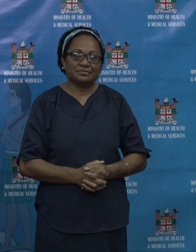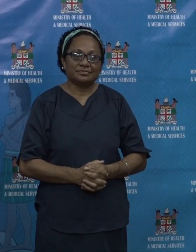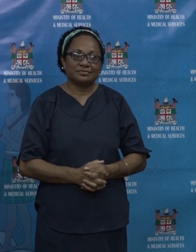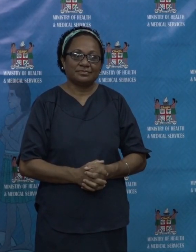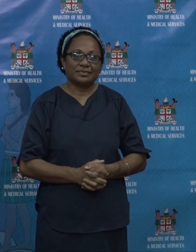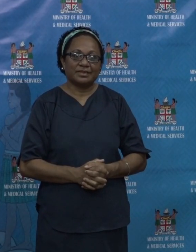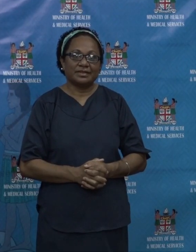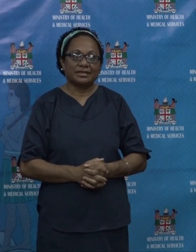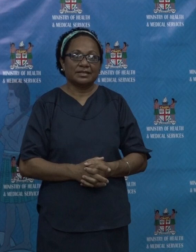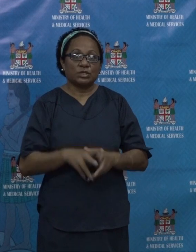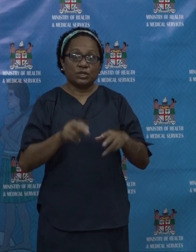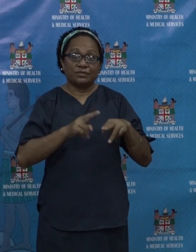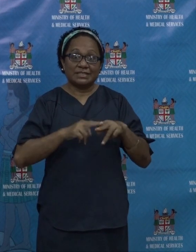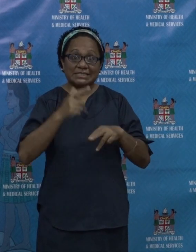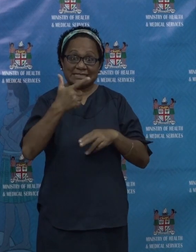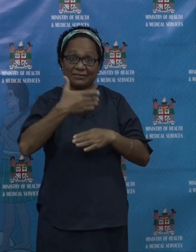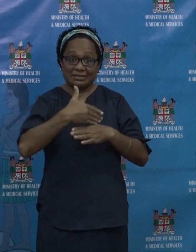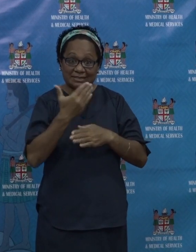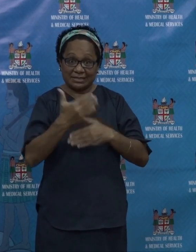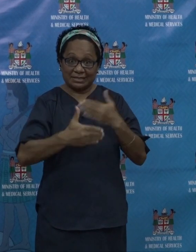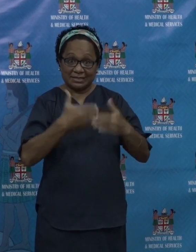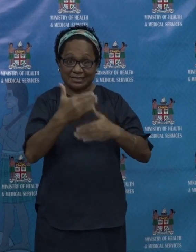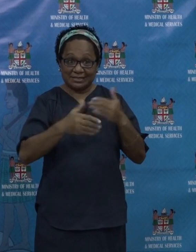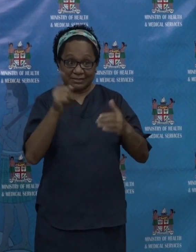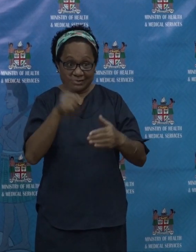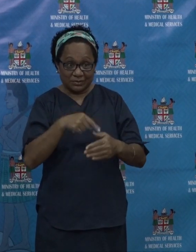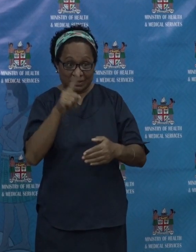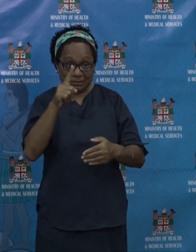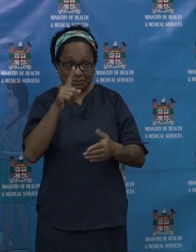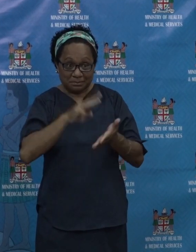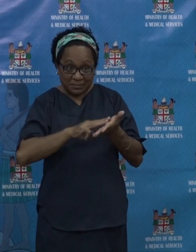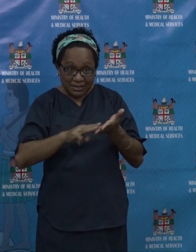Fiji's 7-day rolling average of cases per million per day